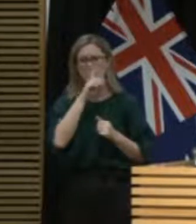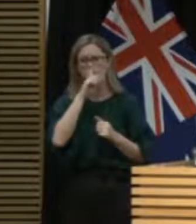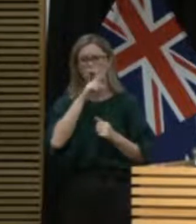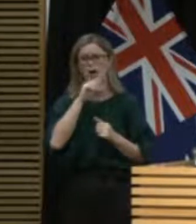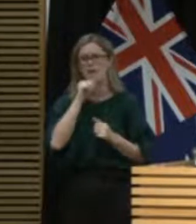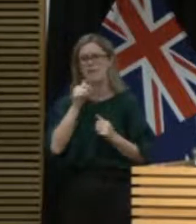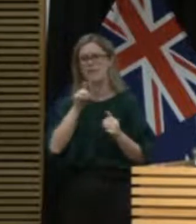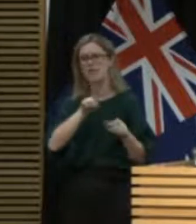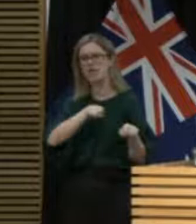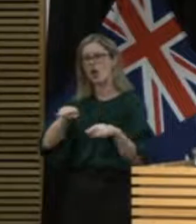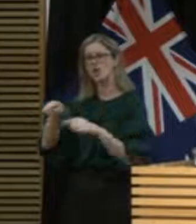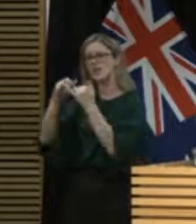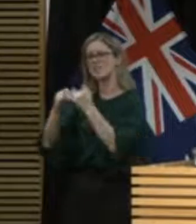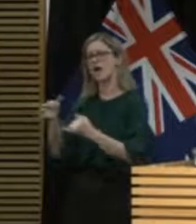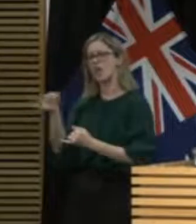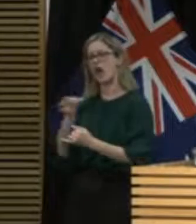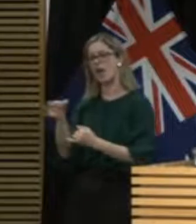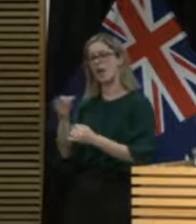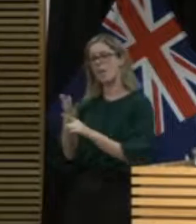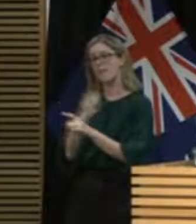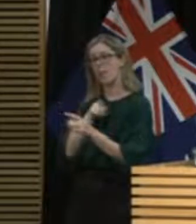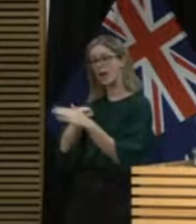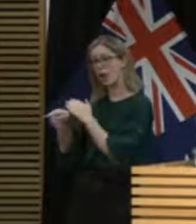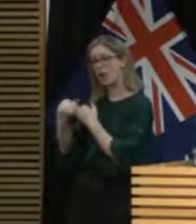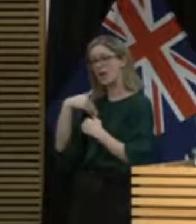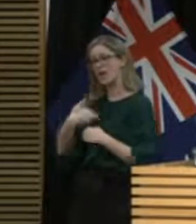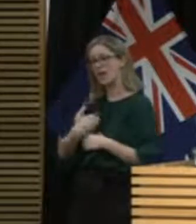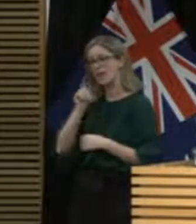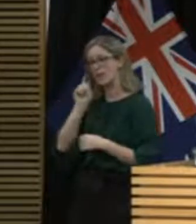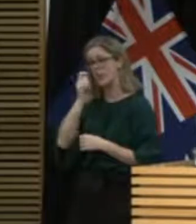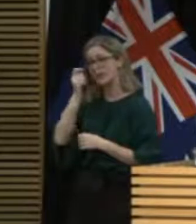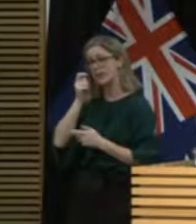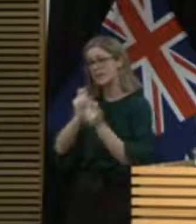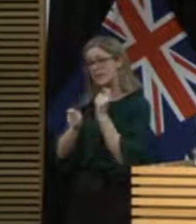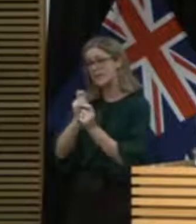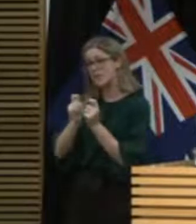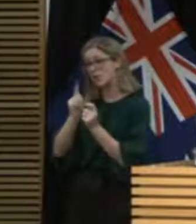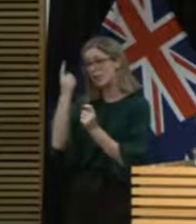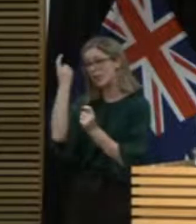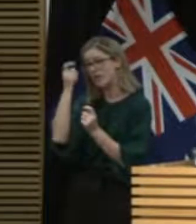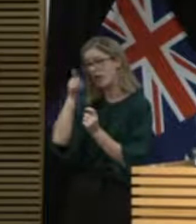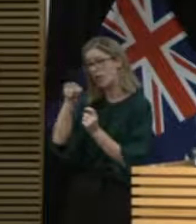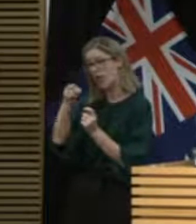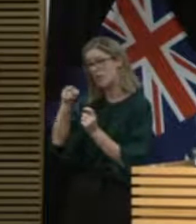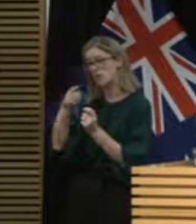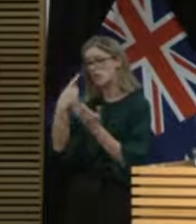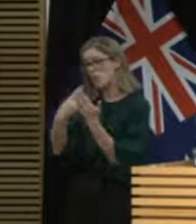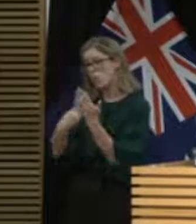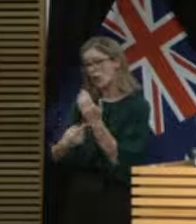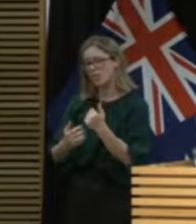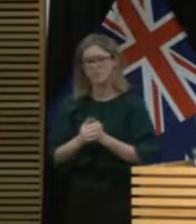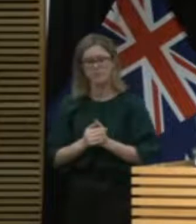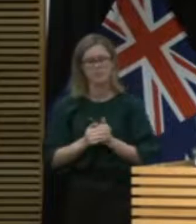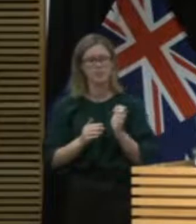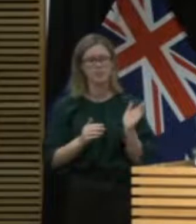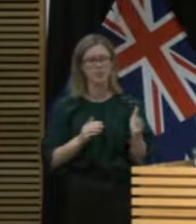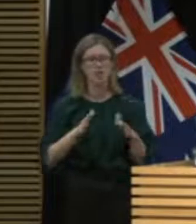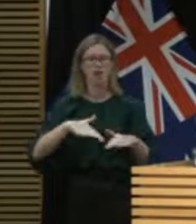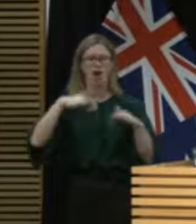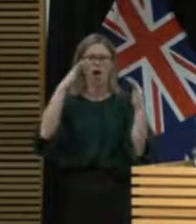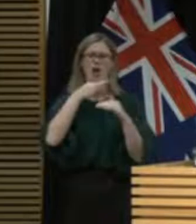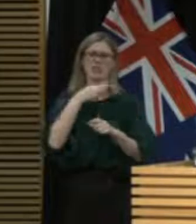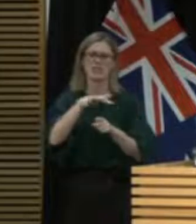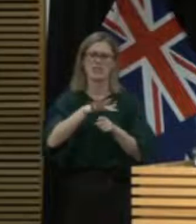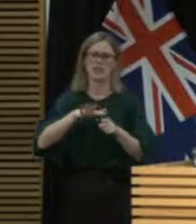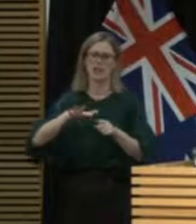into the South Island to better protect them from COVID? Of course, the highest risk area at the moment for all of the country